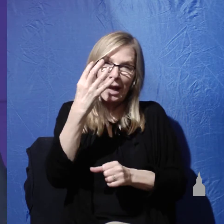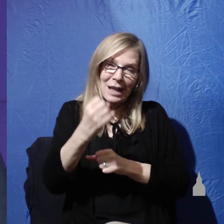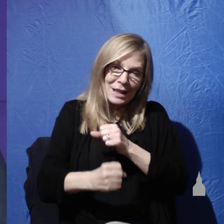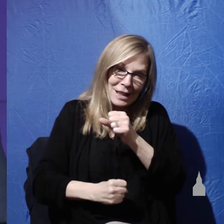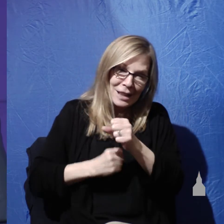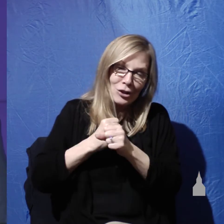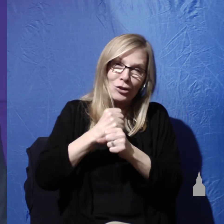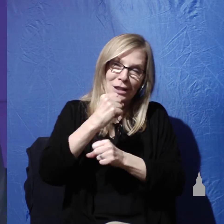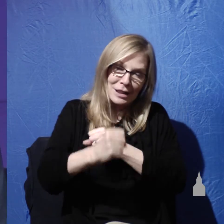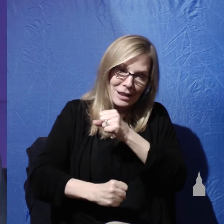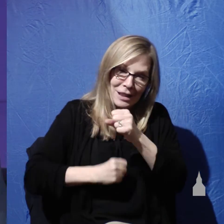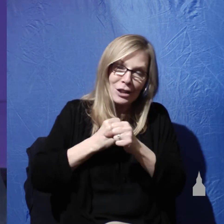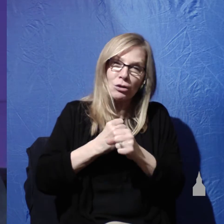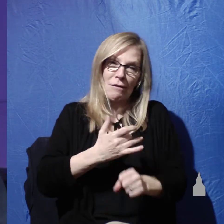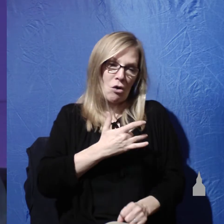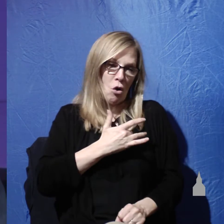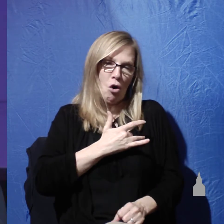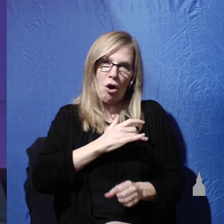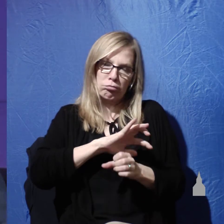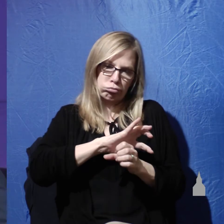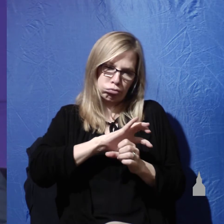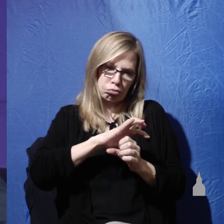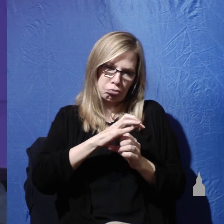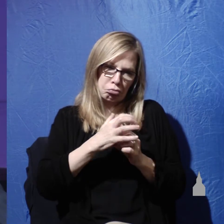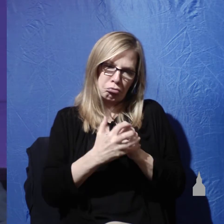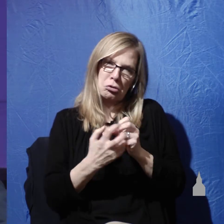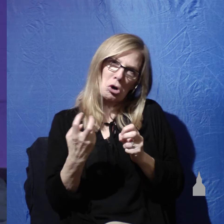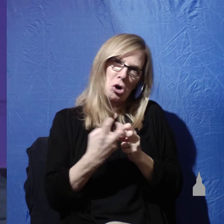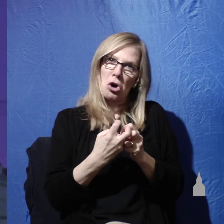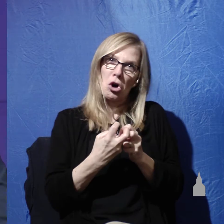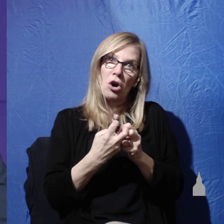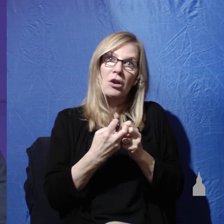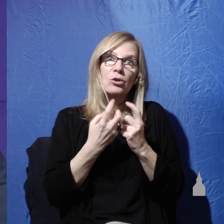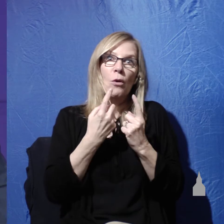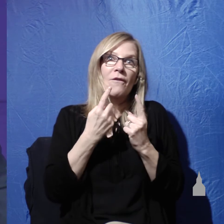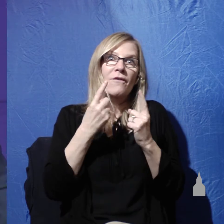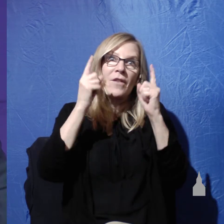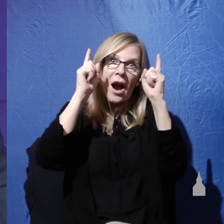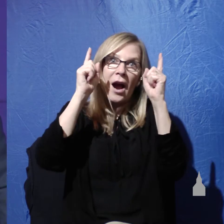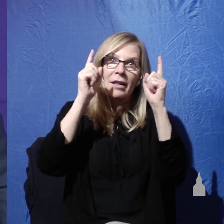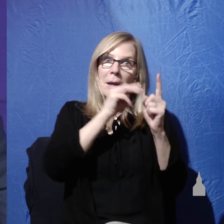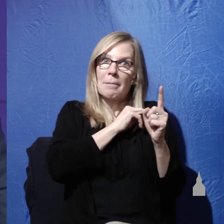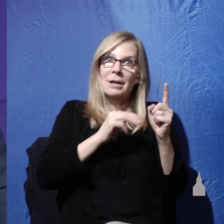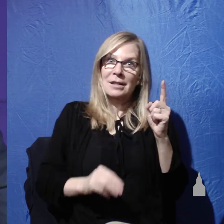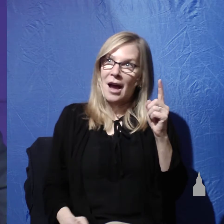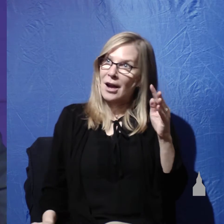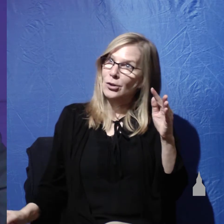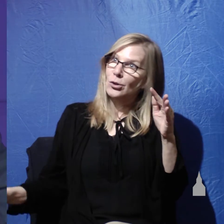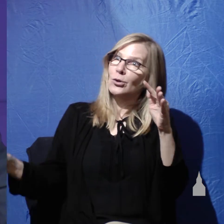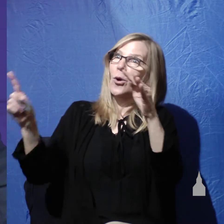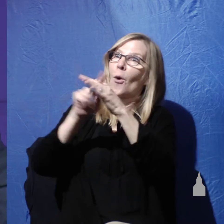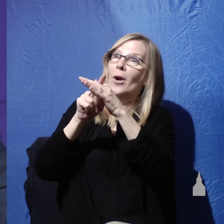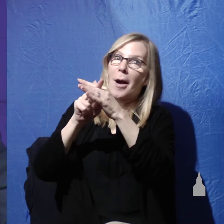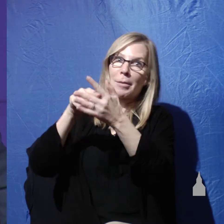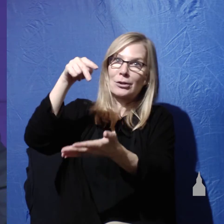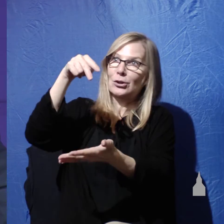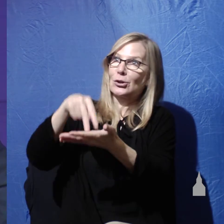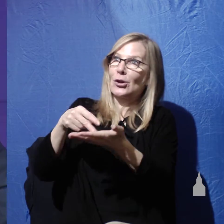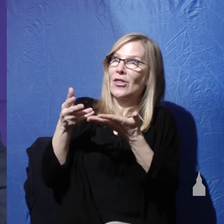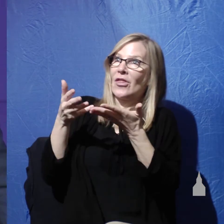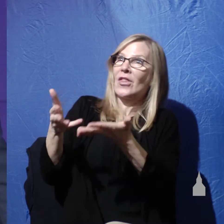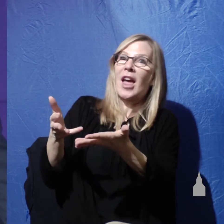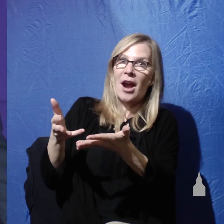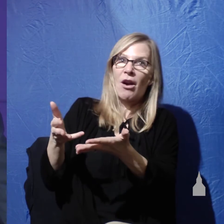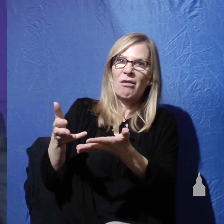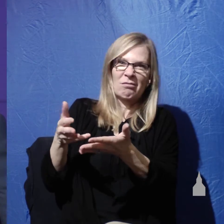and years of hardened unbelief, so that when the Messiah finally came and stood in front of them,